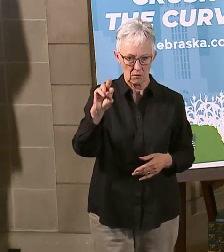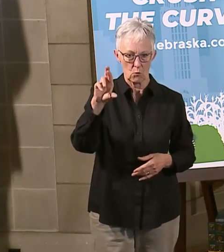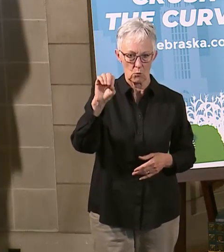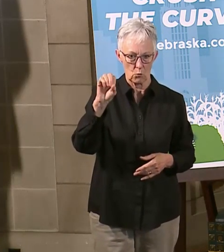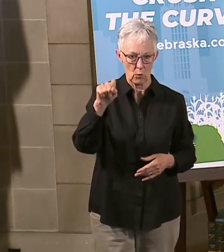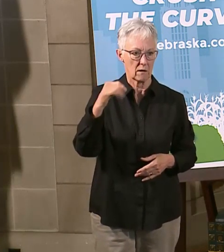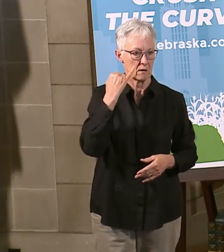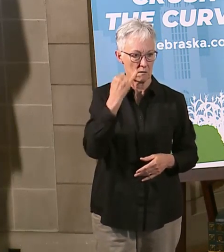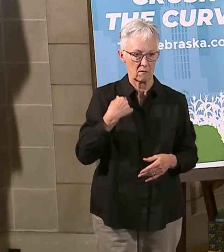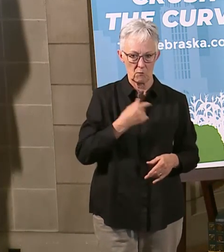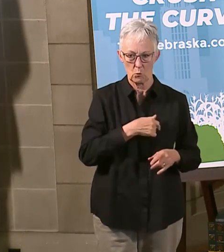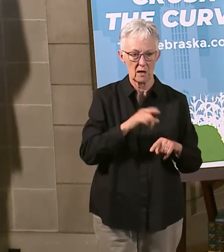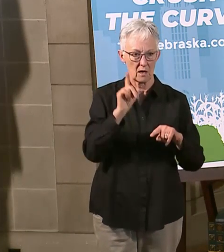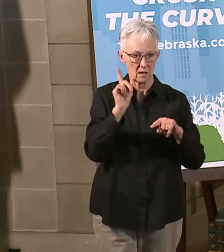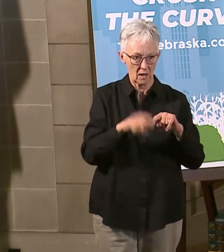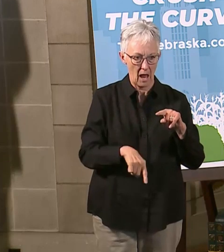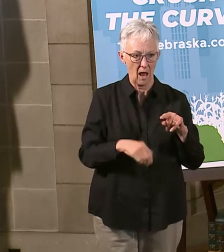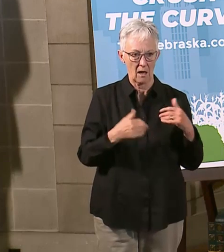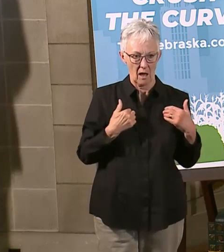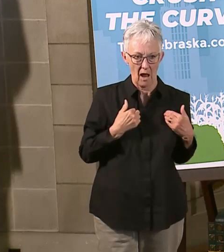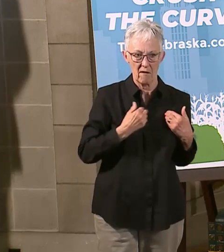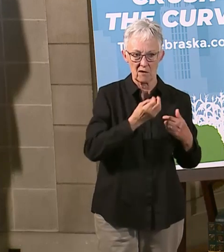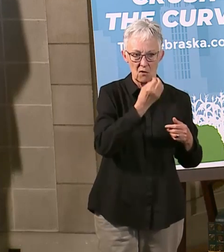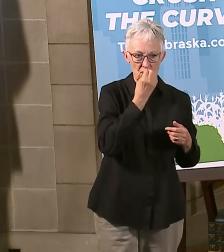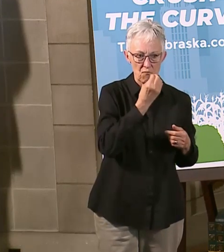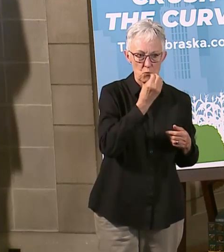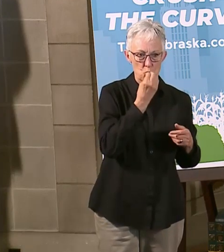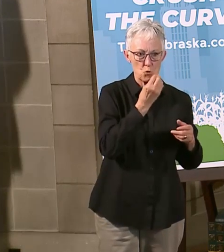we got to do everything we can to be able to make sure we keep these processors open.